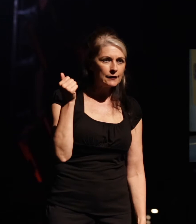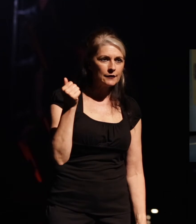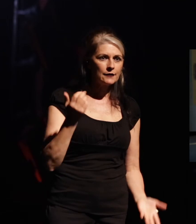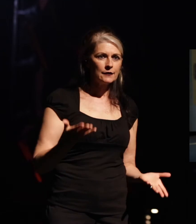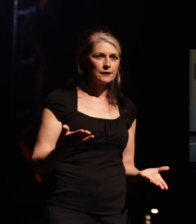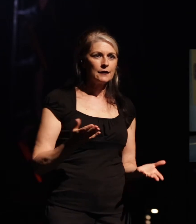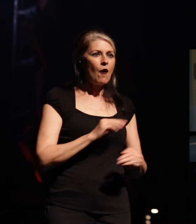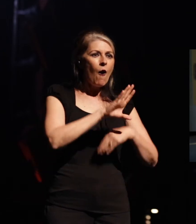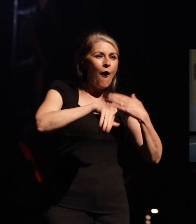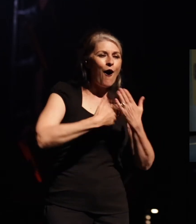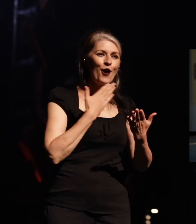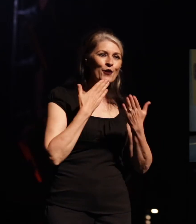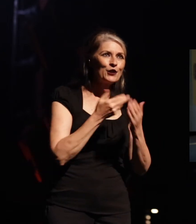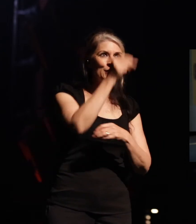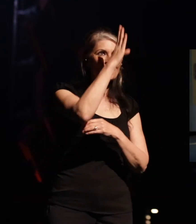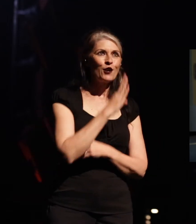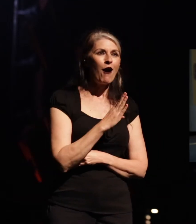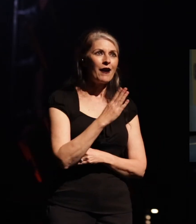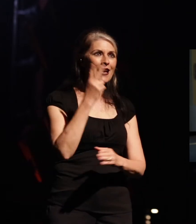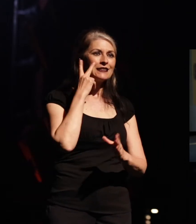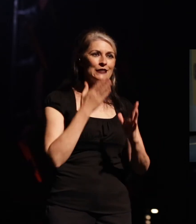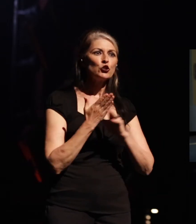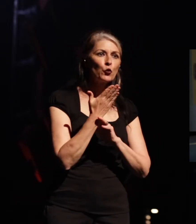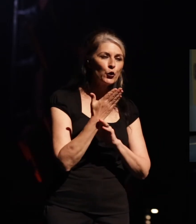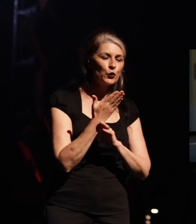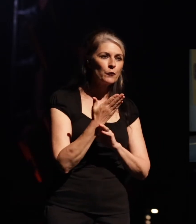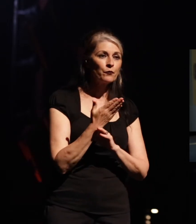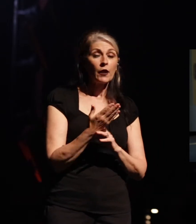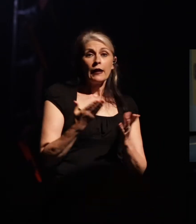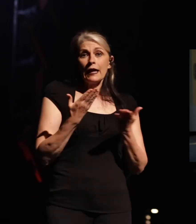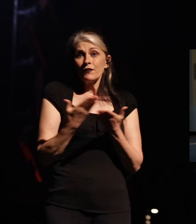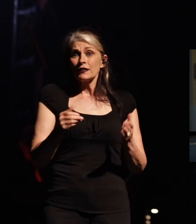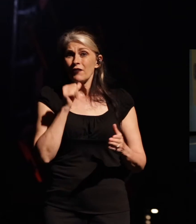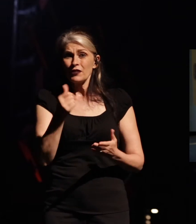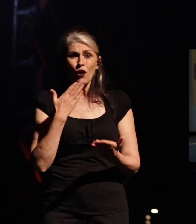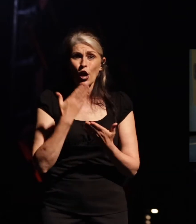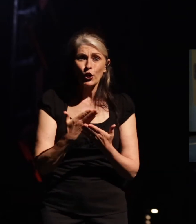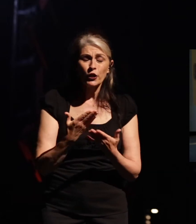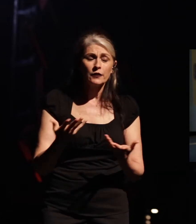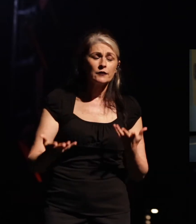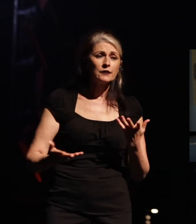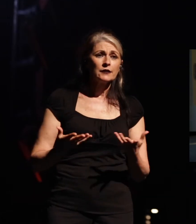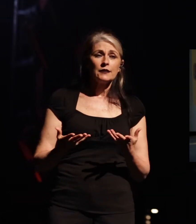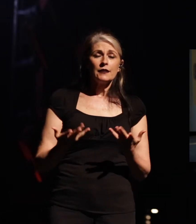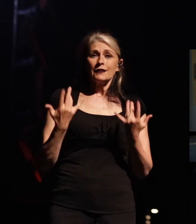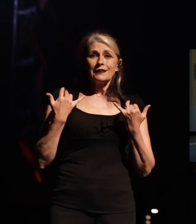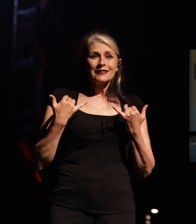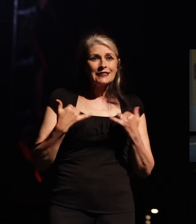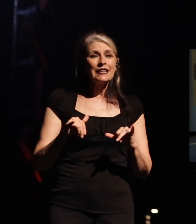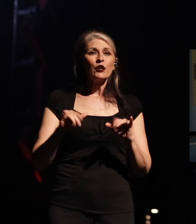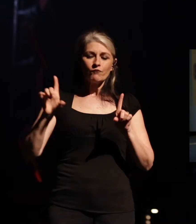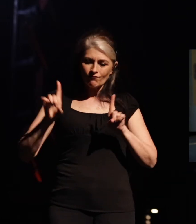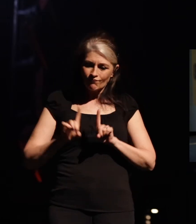all the goodness that God has seen us through. And even the stuff that isn't good, he sees us through